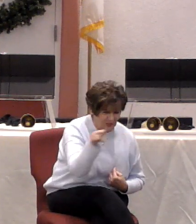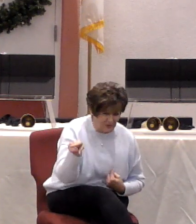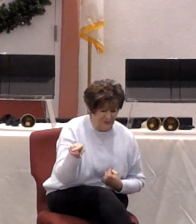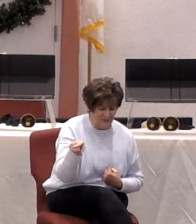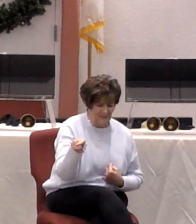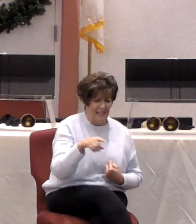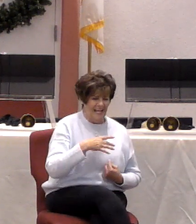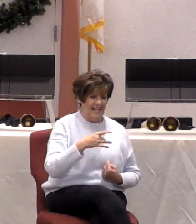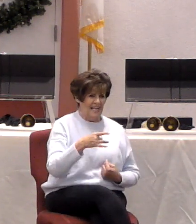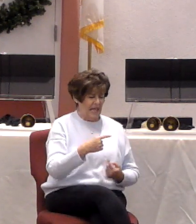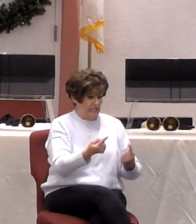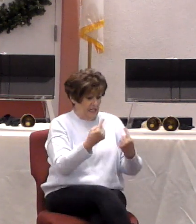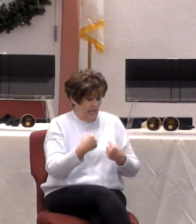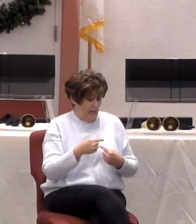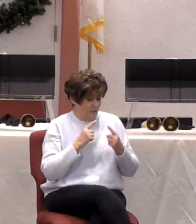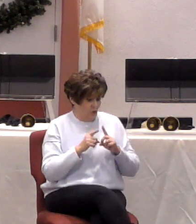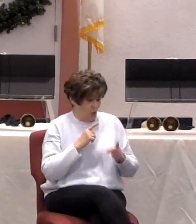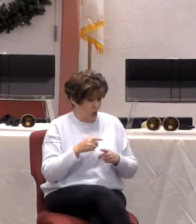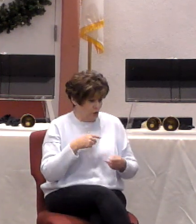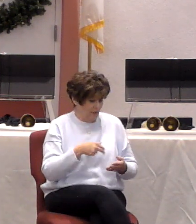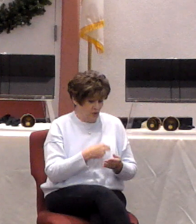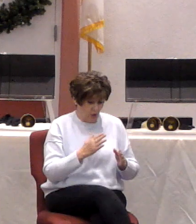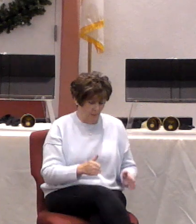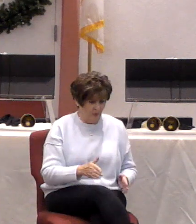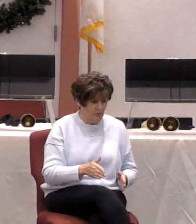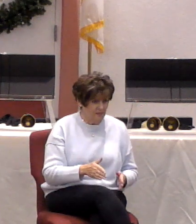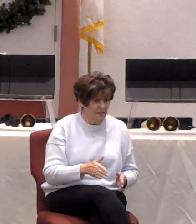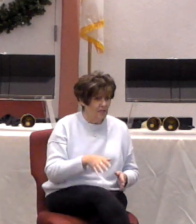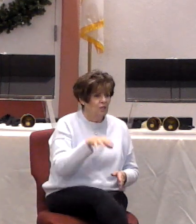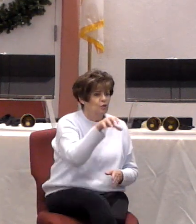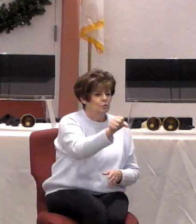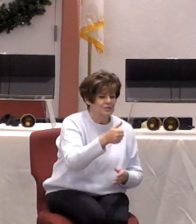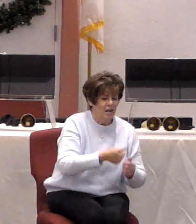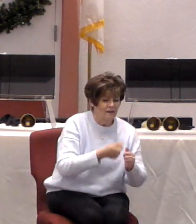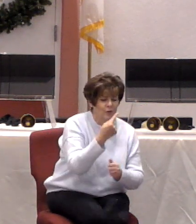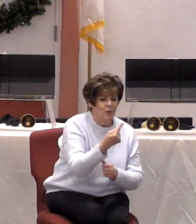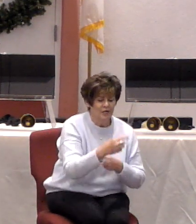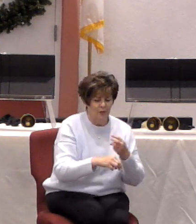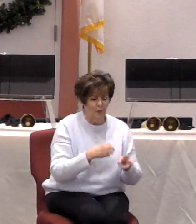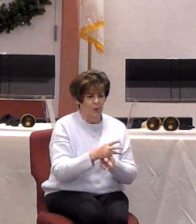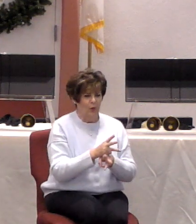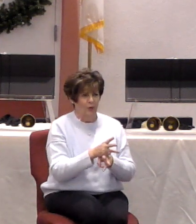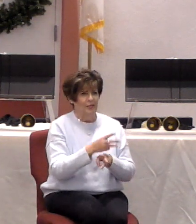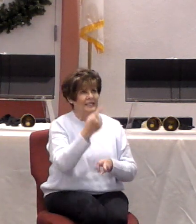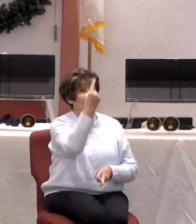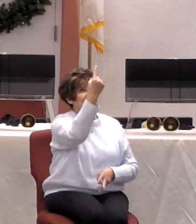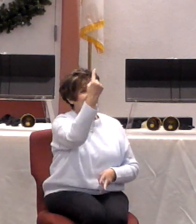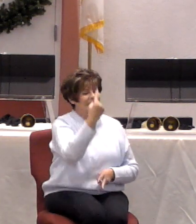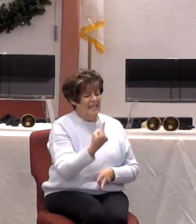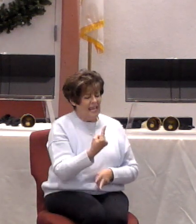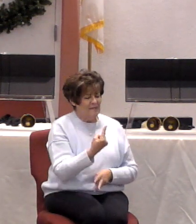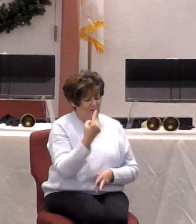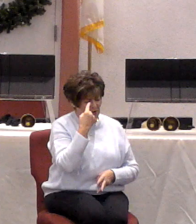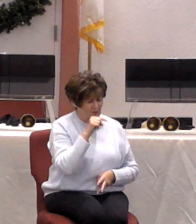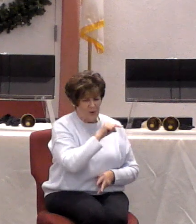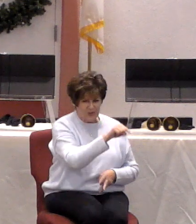Just like he came to talk to those shepherds, and just like he came in order to reach everybody else in the room, he came for you too. And in